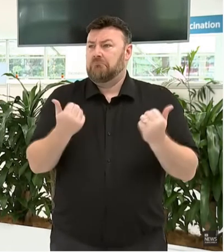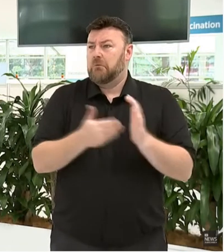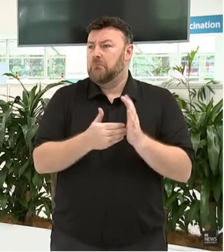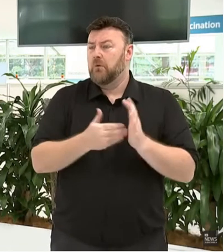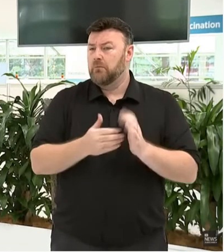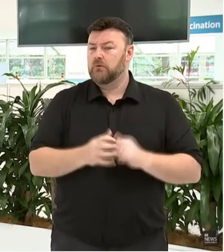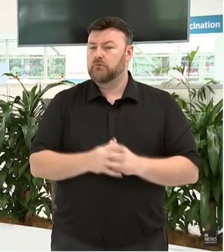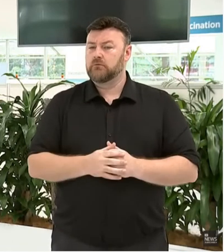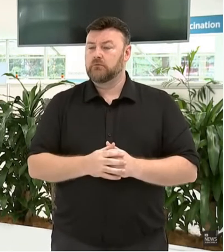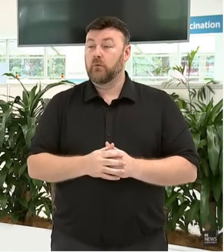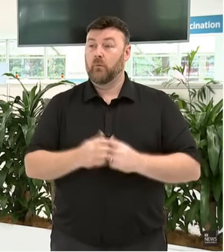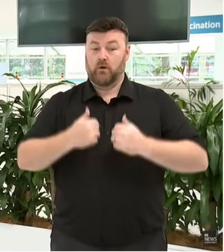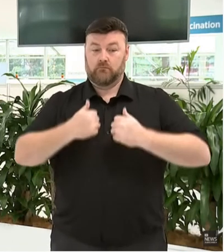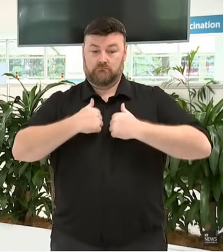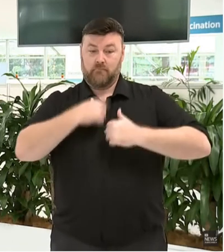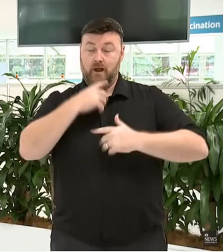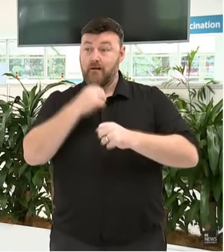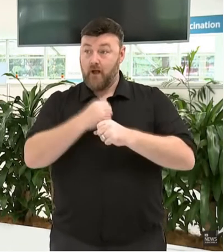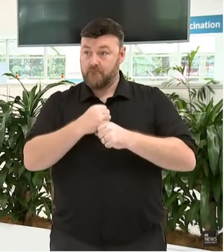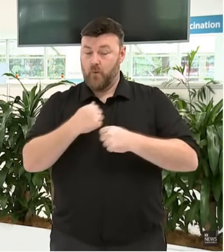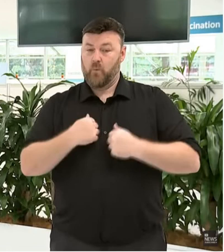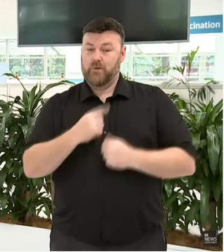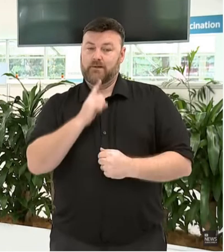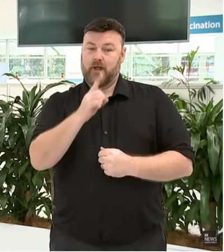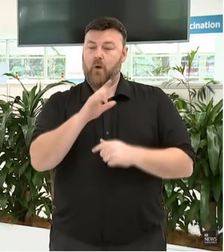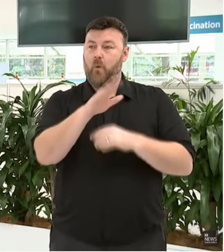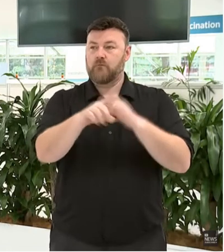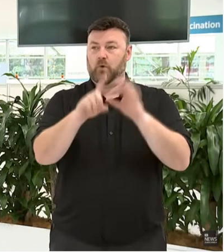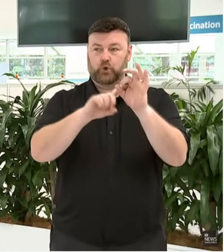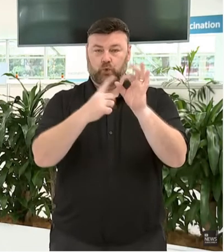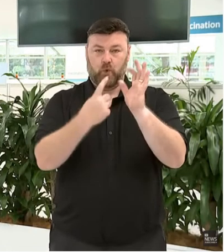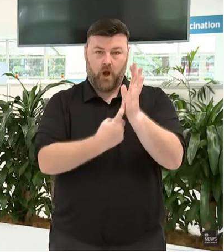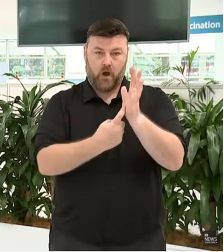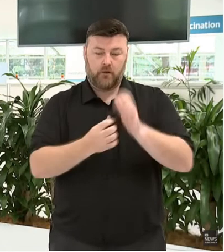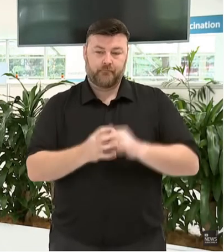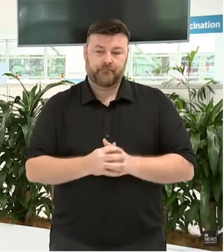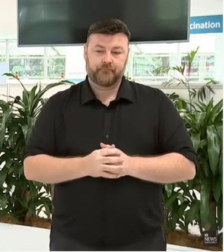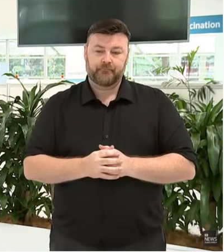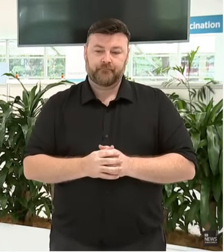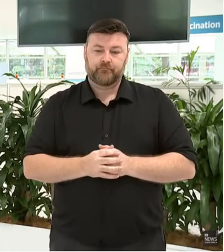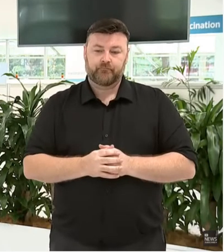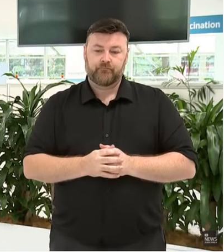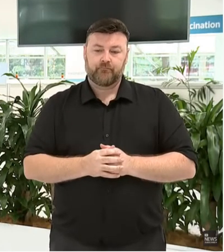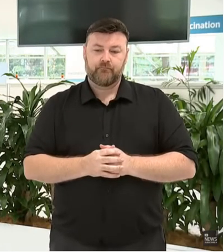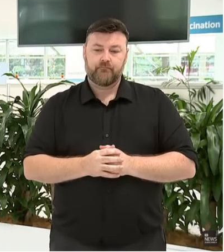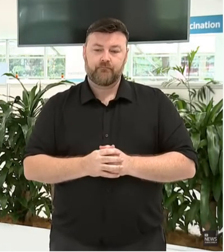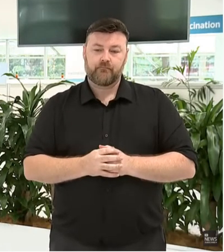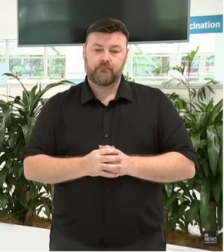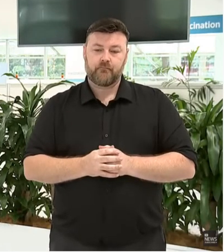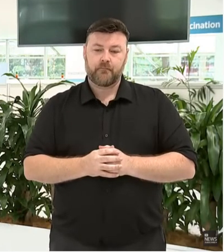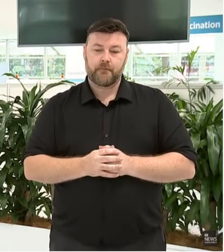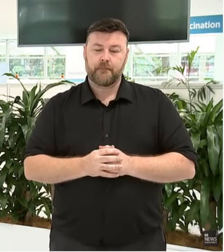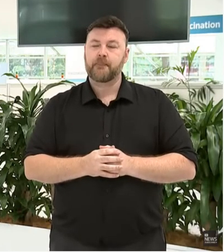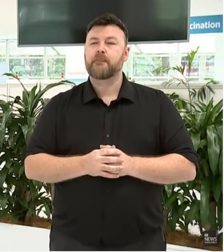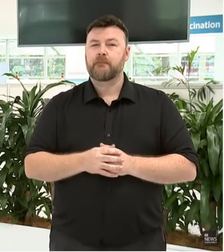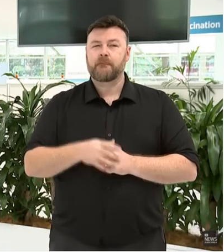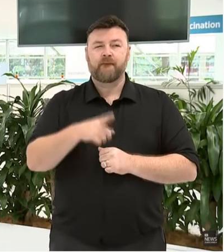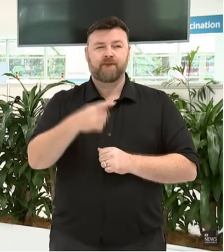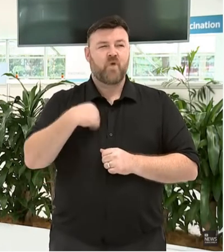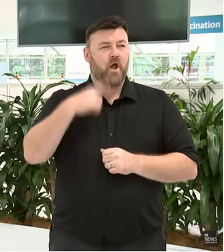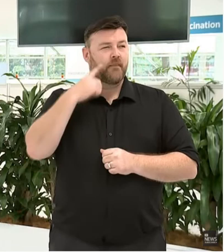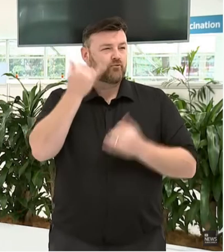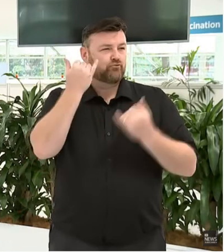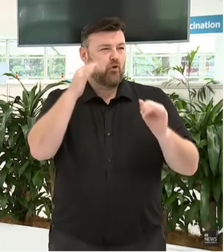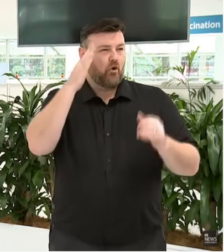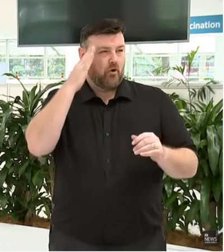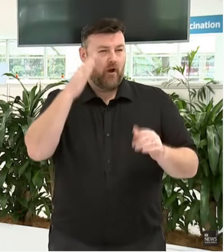board. What we have said in respect of QR codes, and the reason that, this is, I think, the misconception that